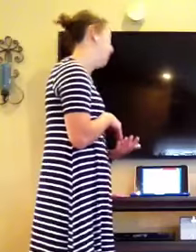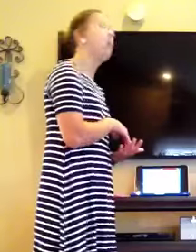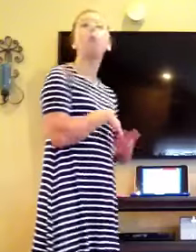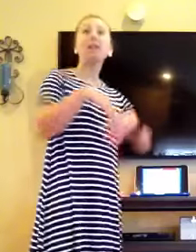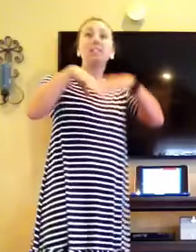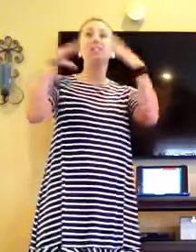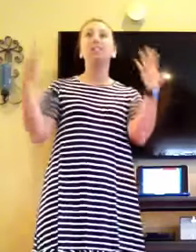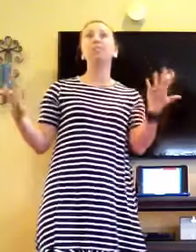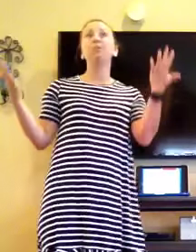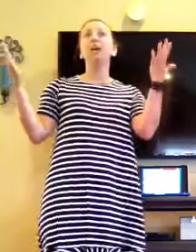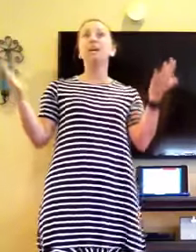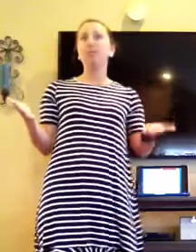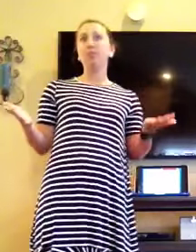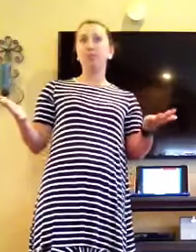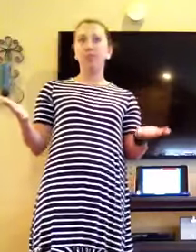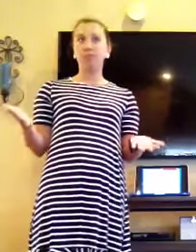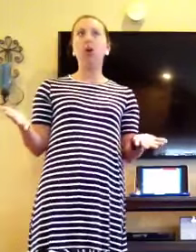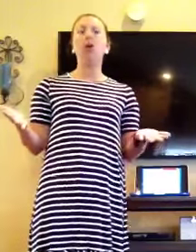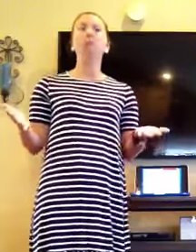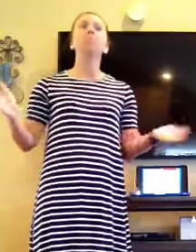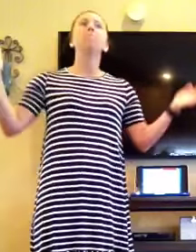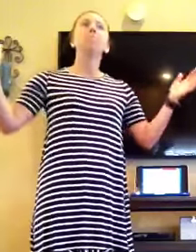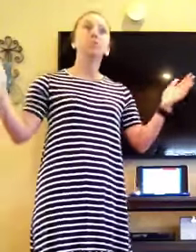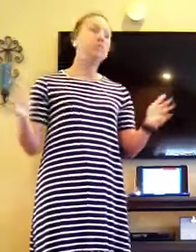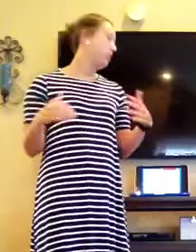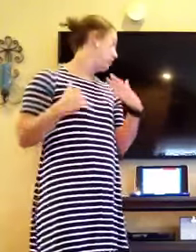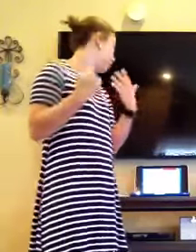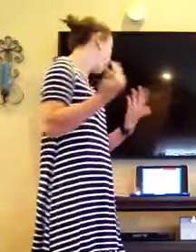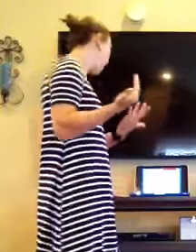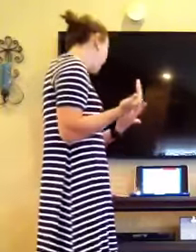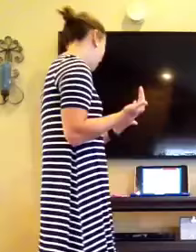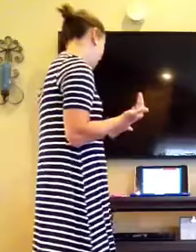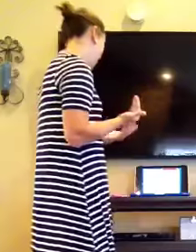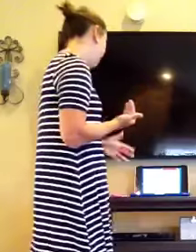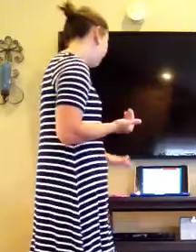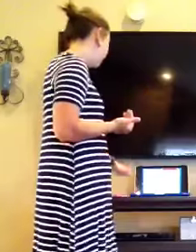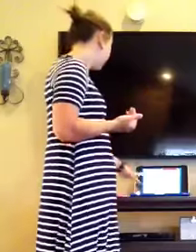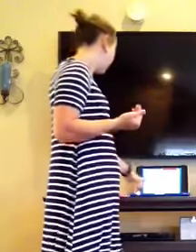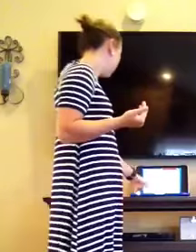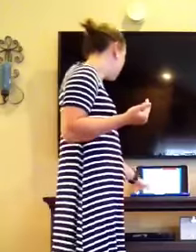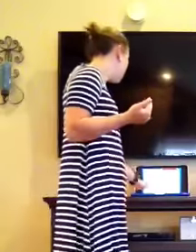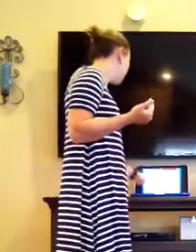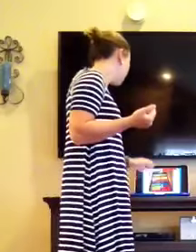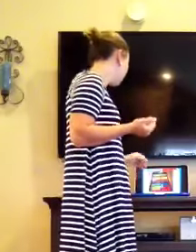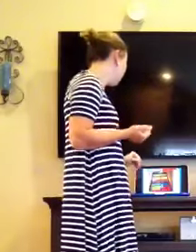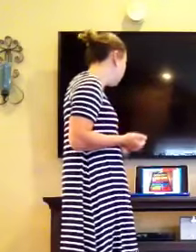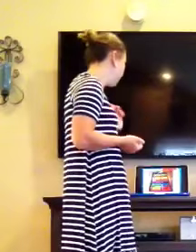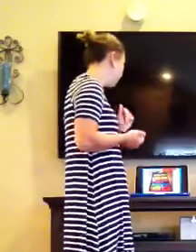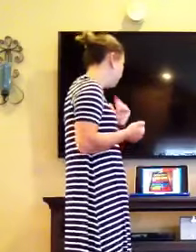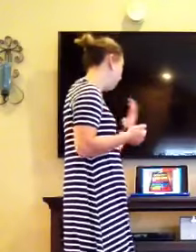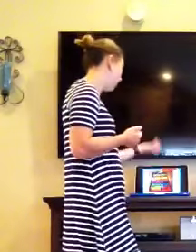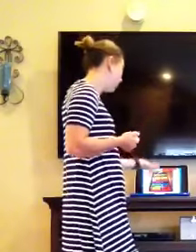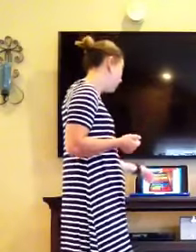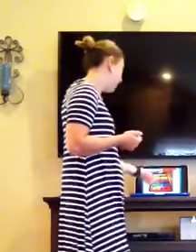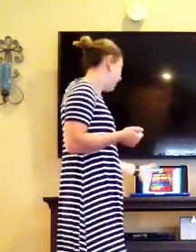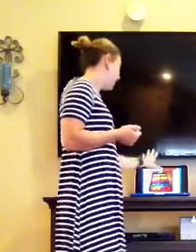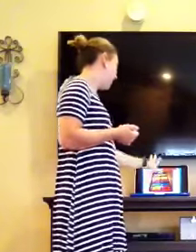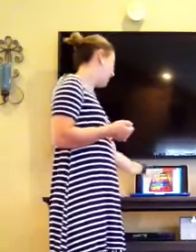a way to display the jobs. So if you teach primary, You can use a bulletin board like